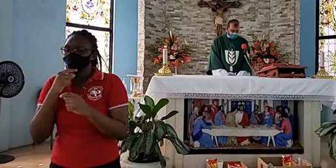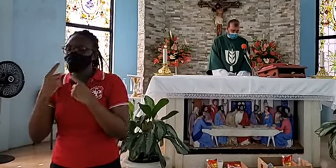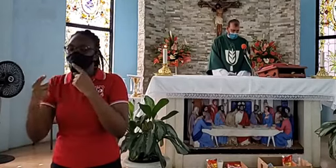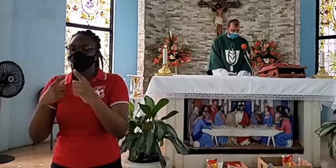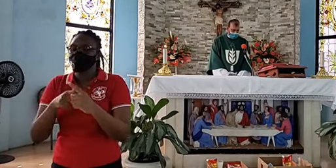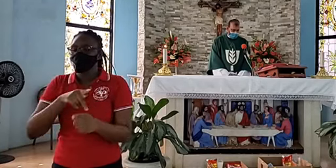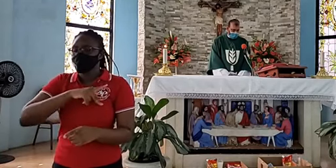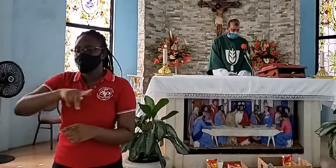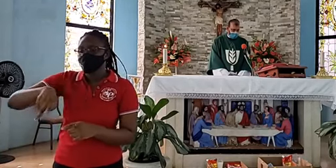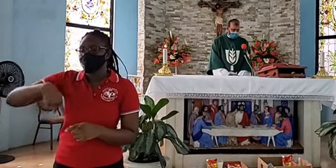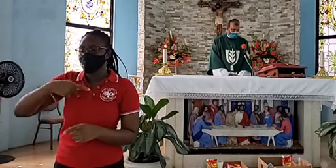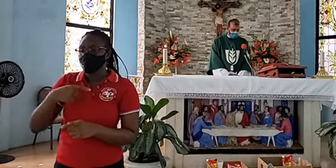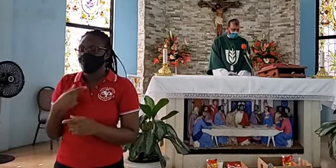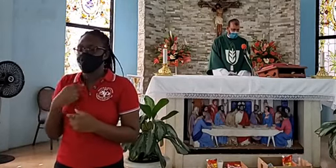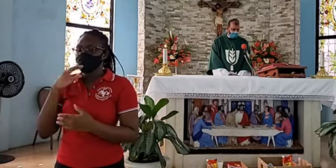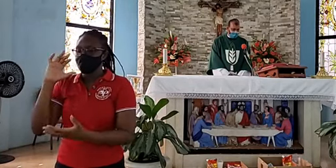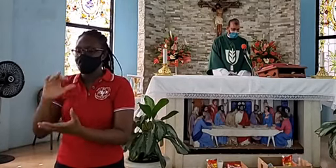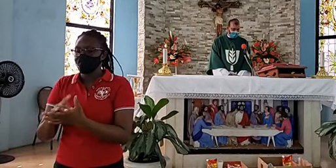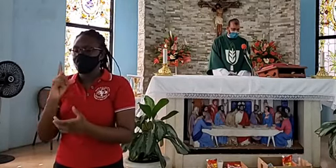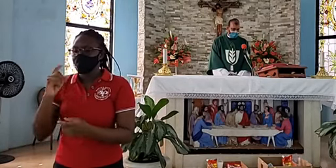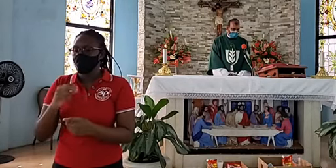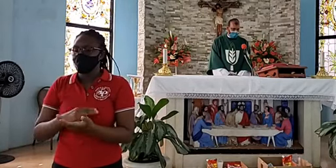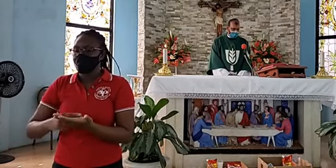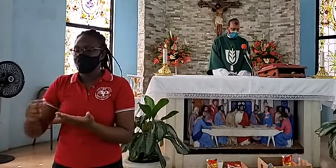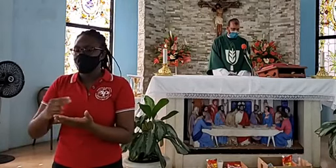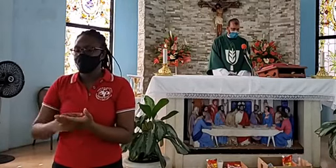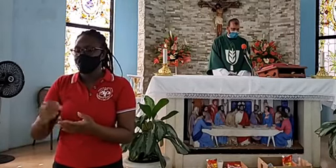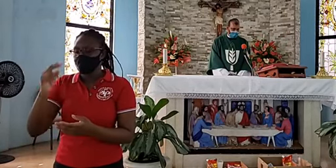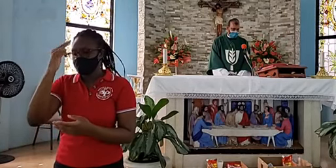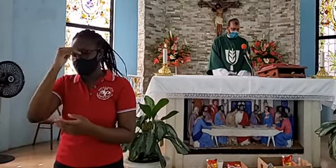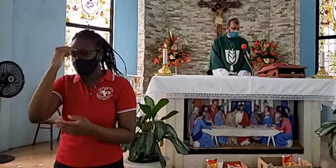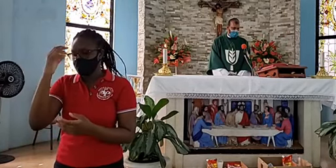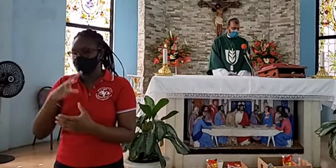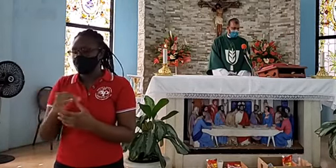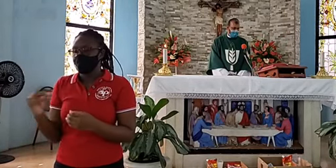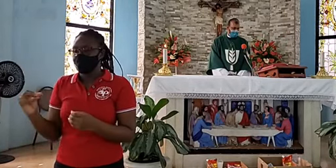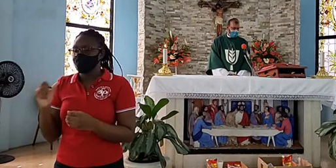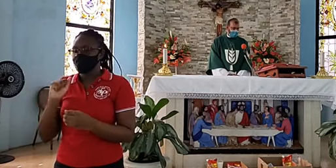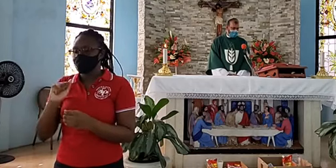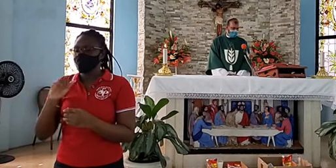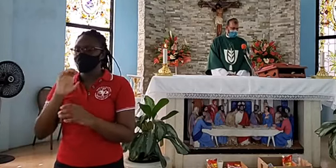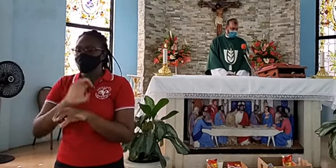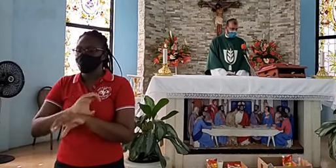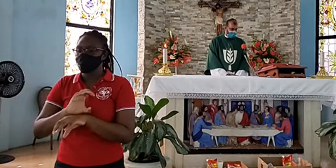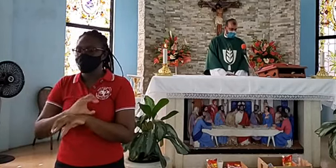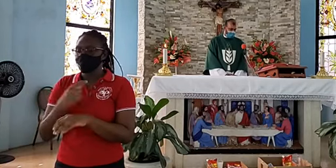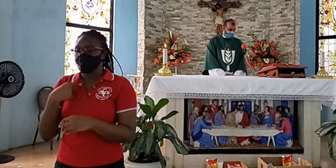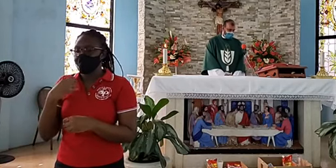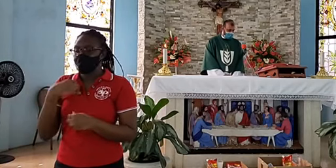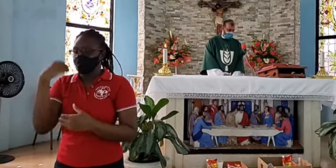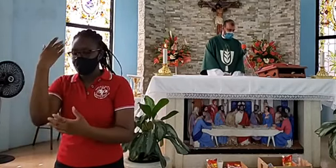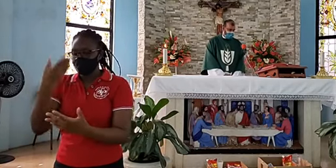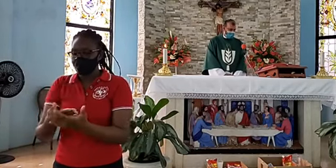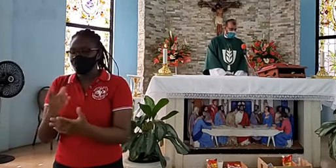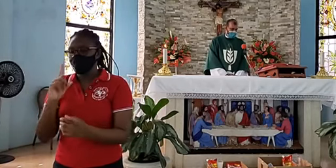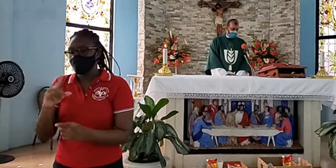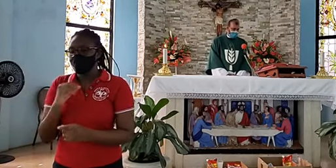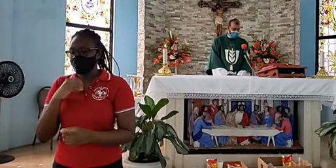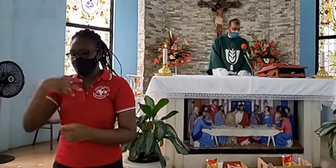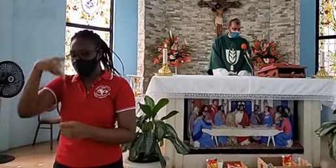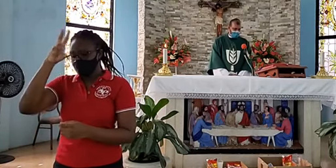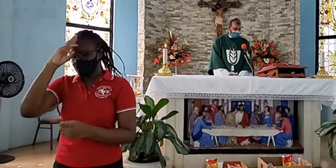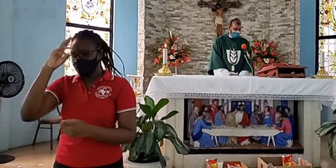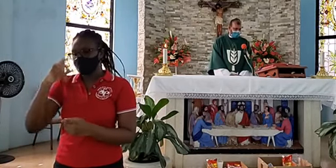prophets. I believe in one holy Catholic apostolic church. I confess one baptism for